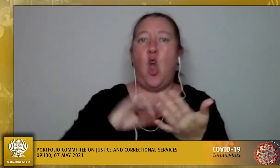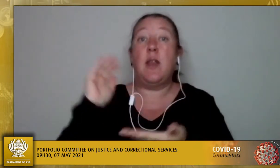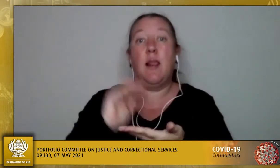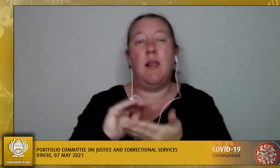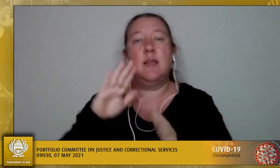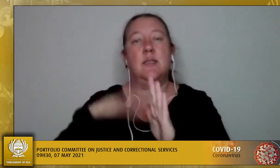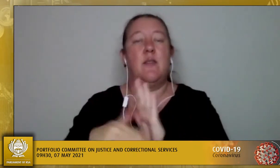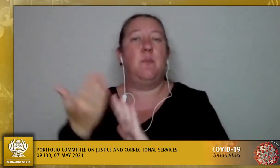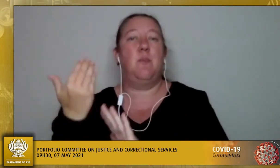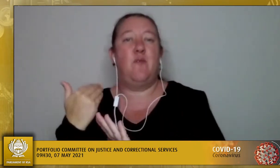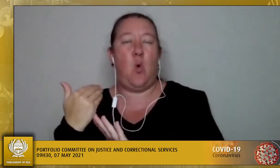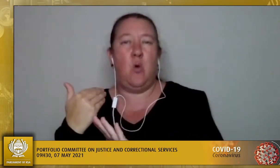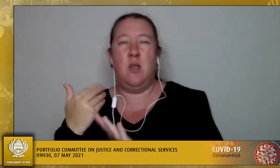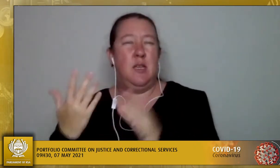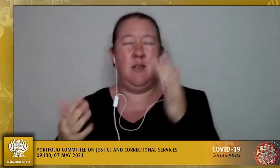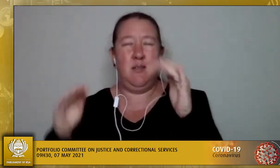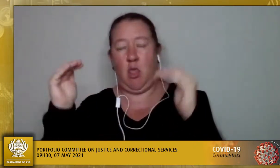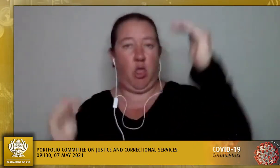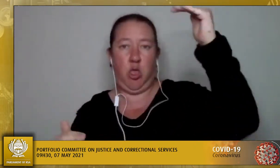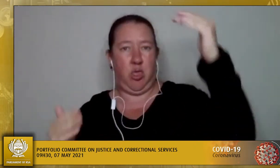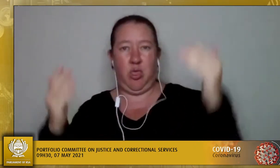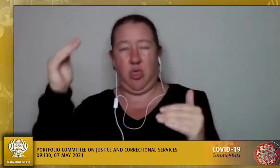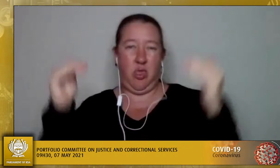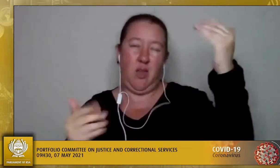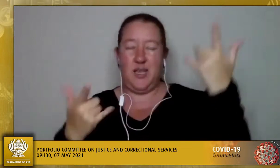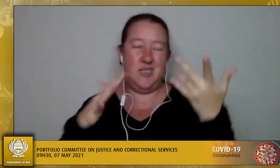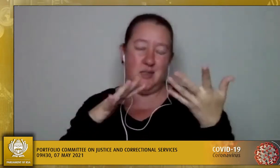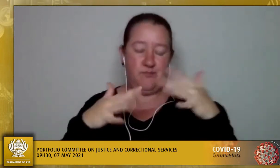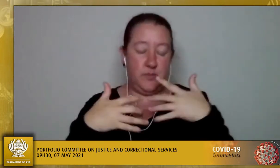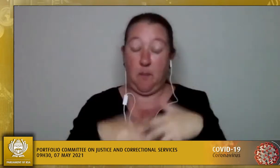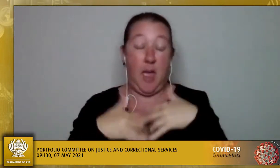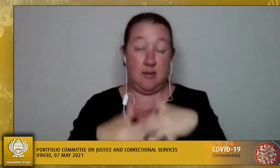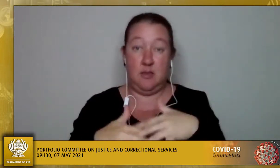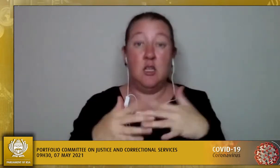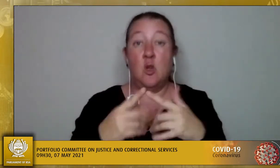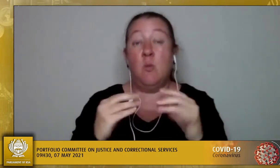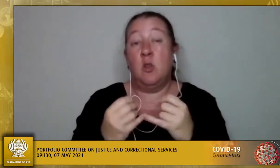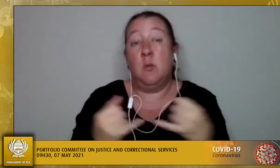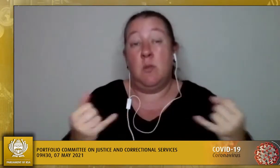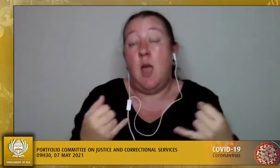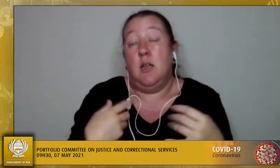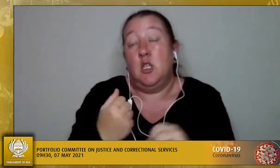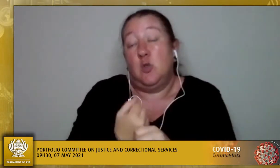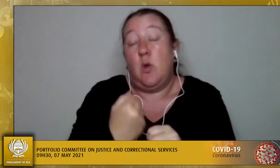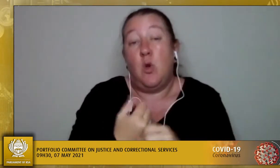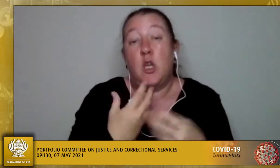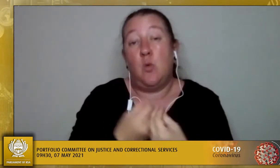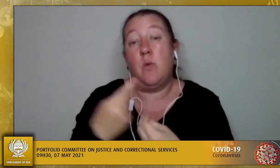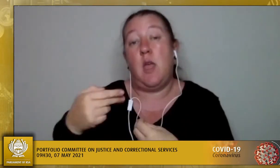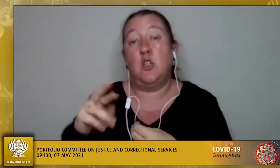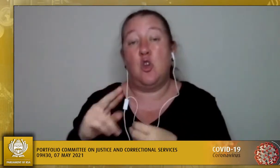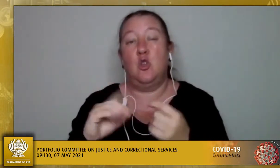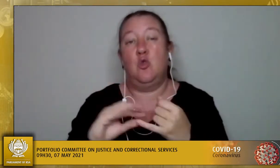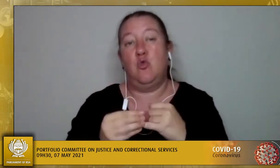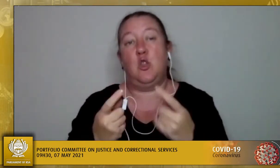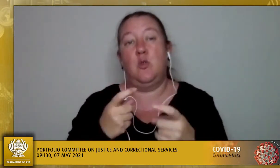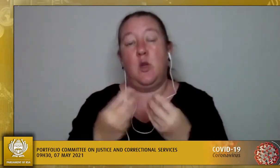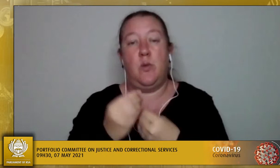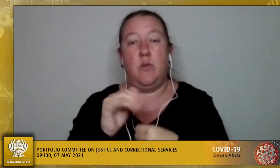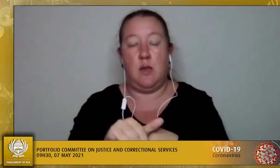in a lesson it's just it's total mess so bottom line is chair we're working very hard with HR to try to deal with